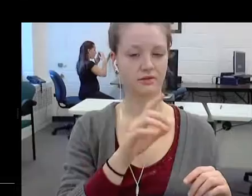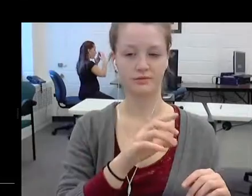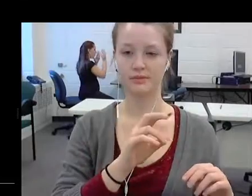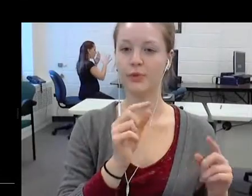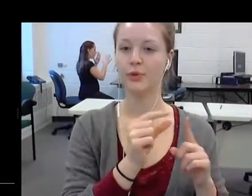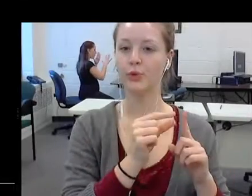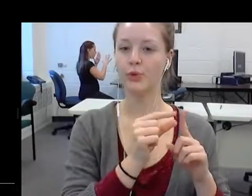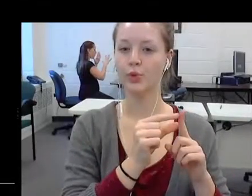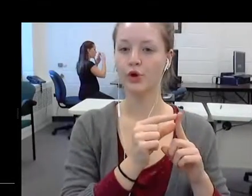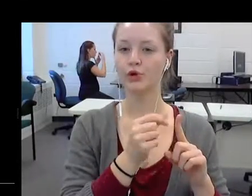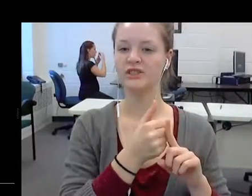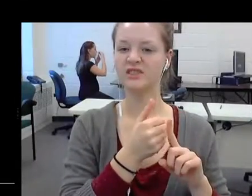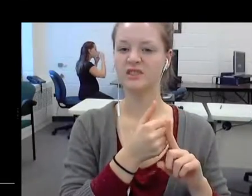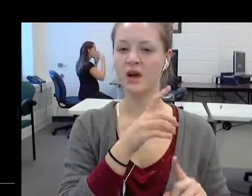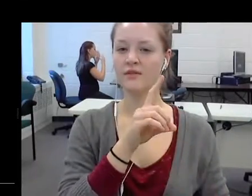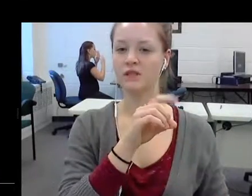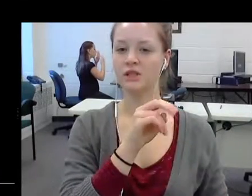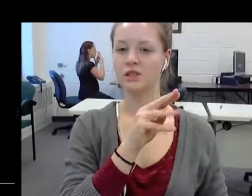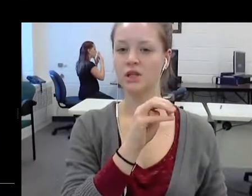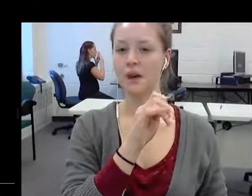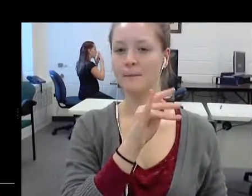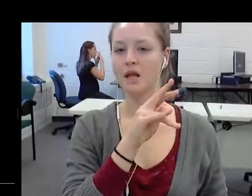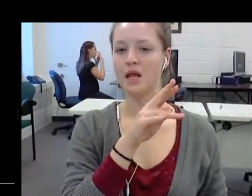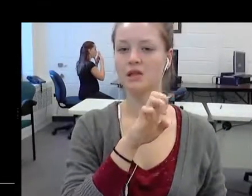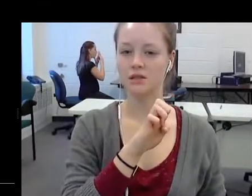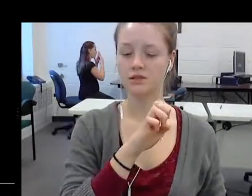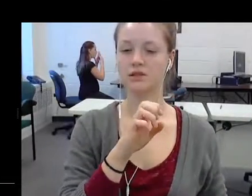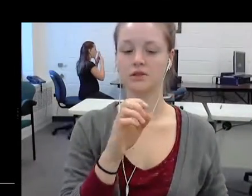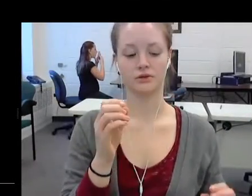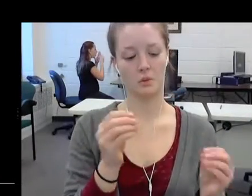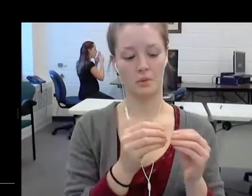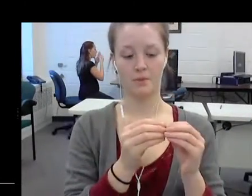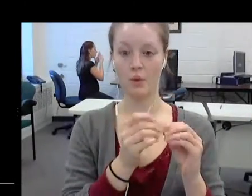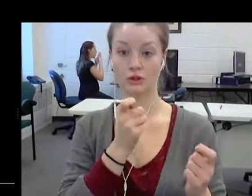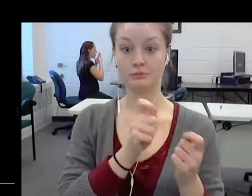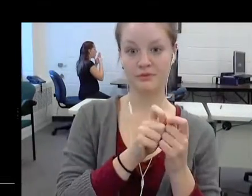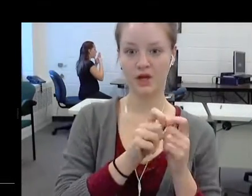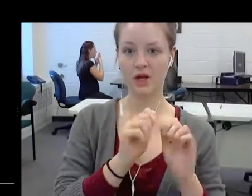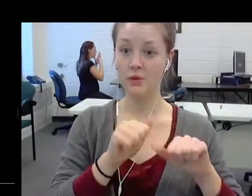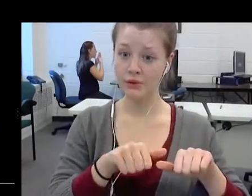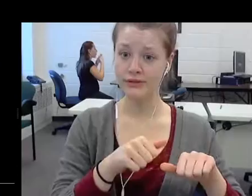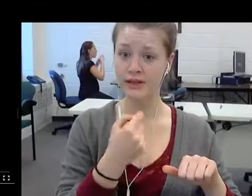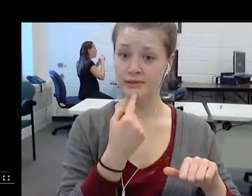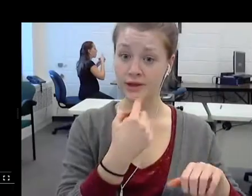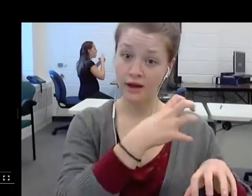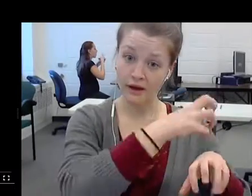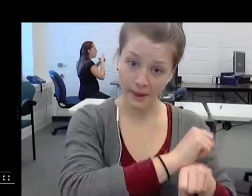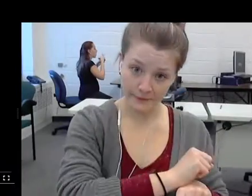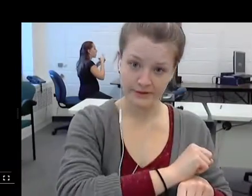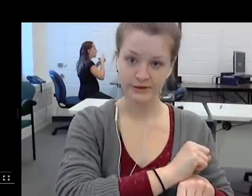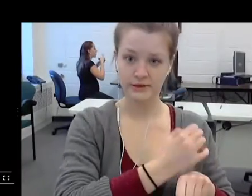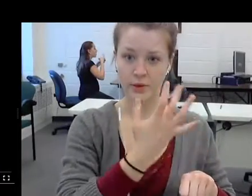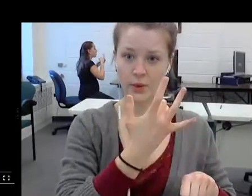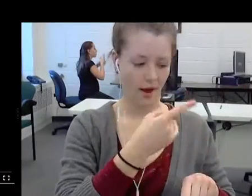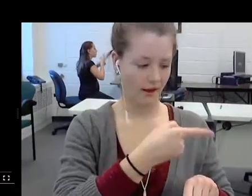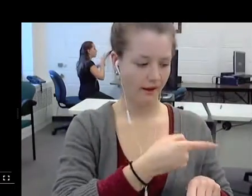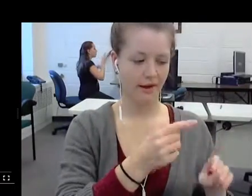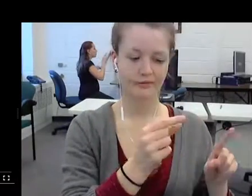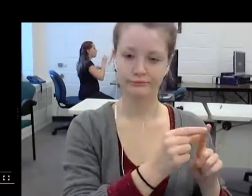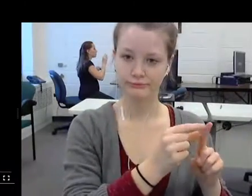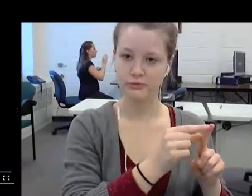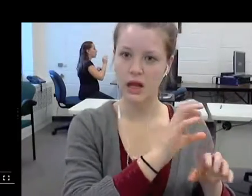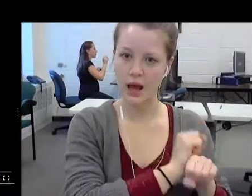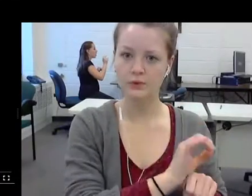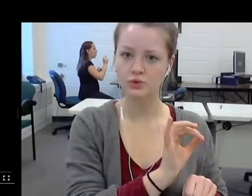that better, so I'm going to use dominance, but it would not be incorrect to use habits. So before we get to the next box,